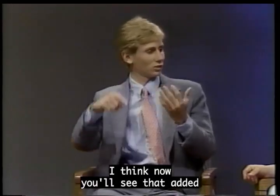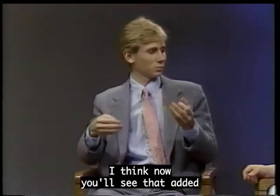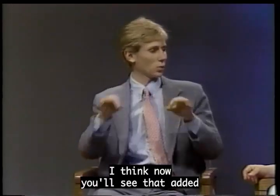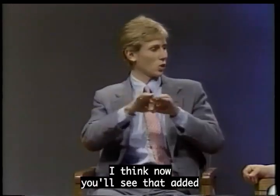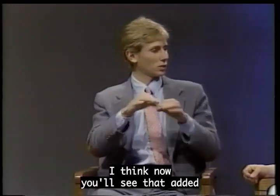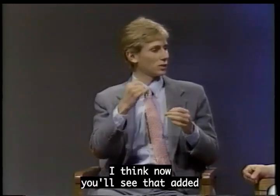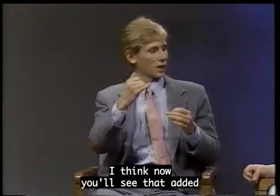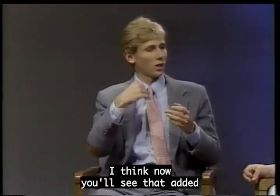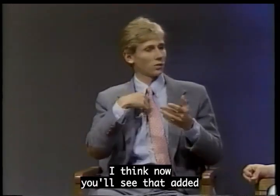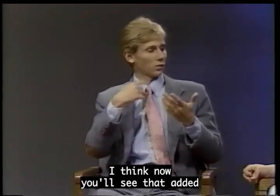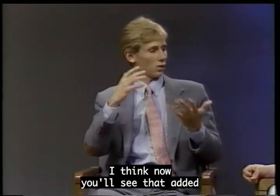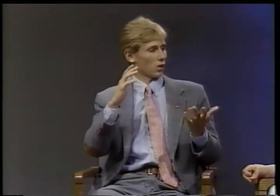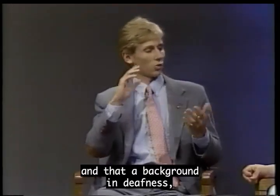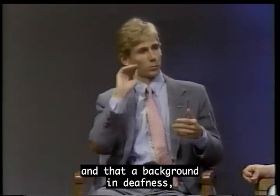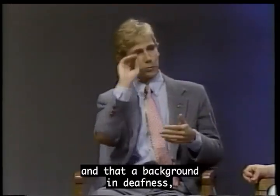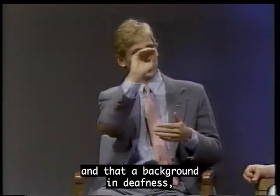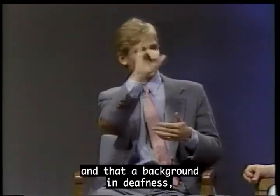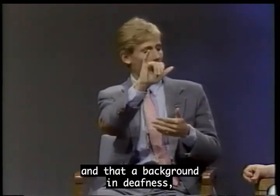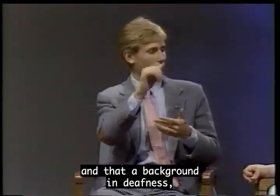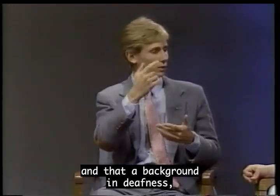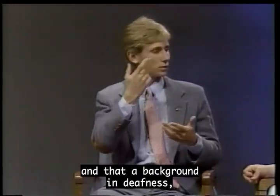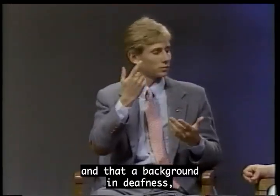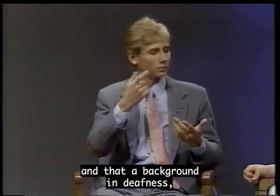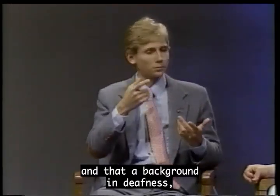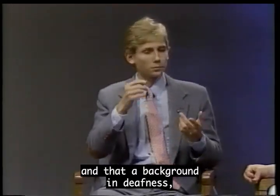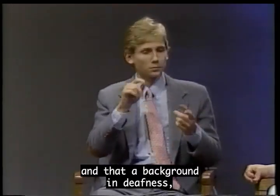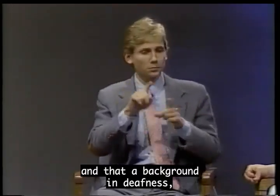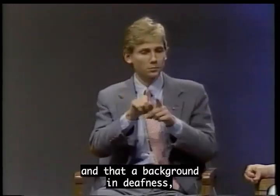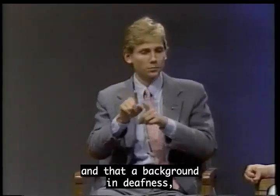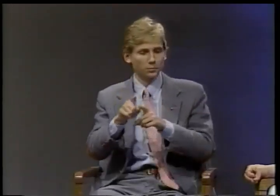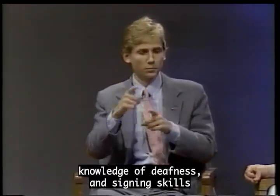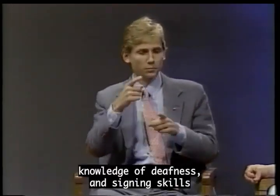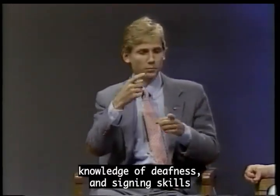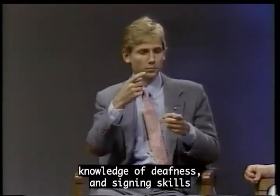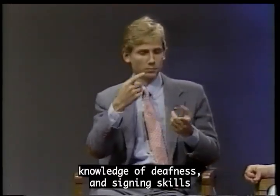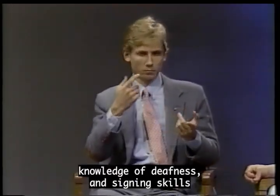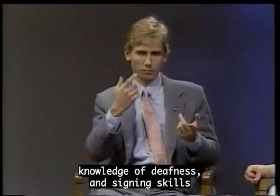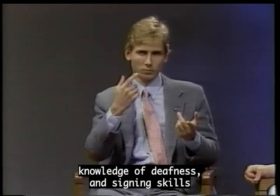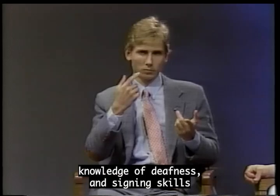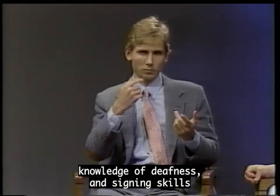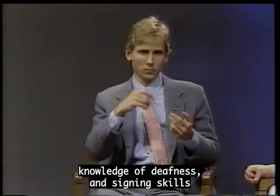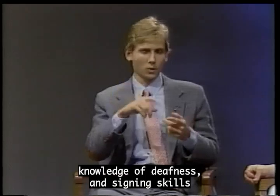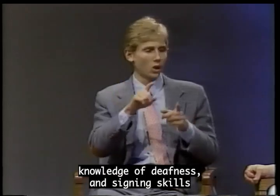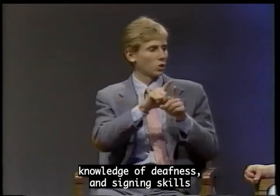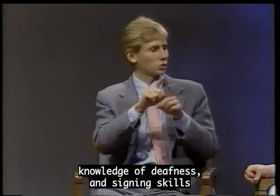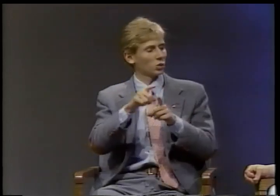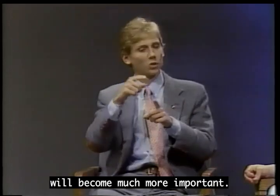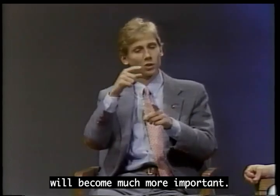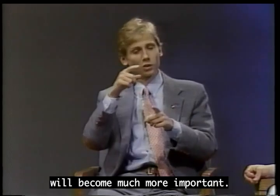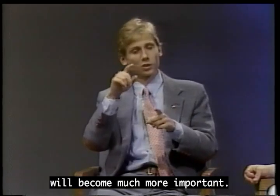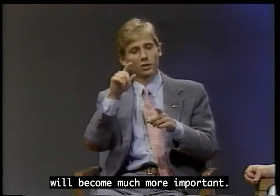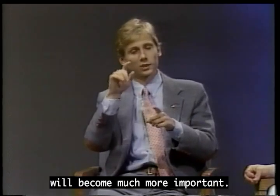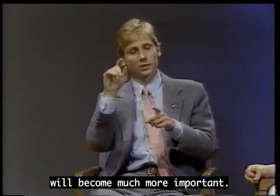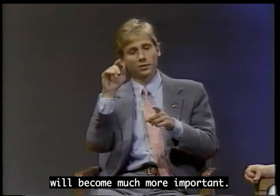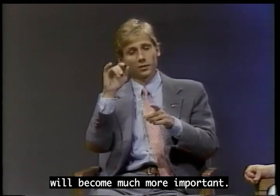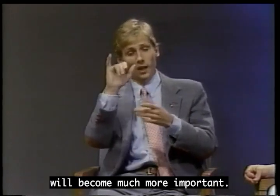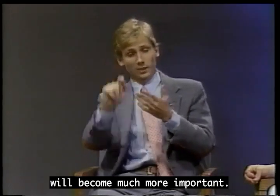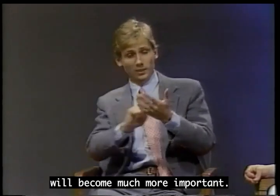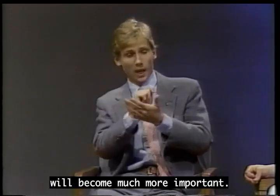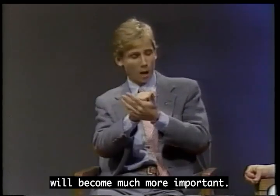that added, and that background in deafness, knowledge of deafness and signing skills will become much more important. Also,